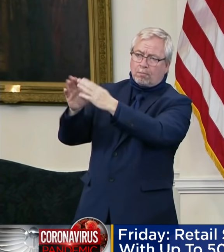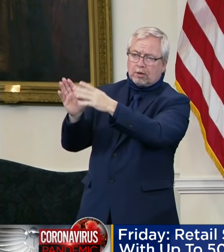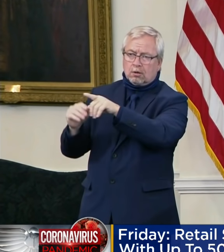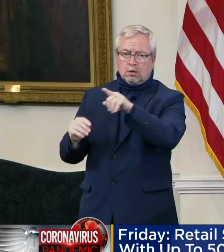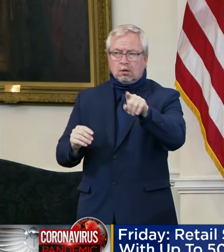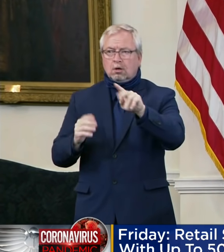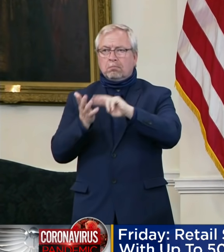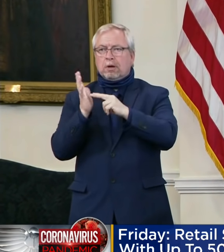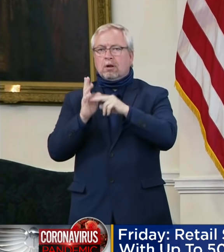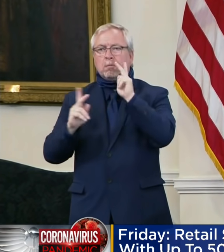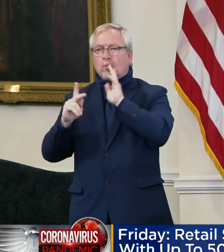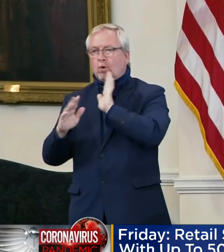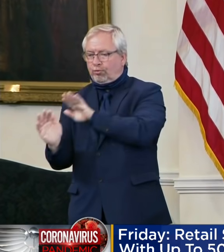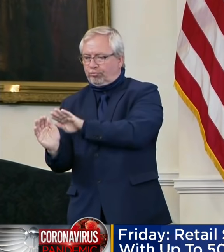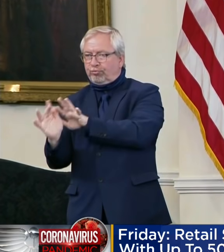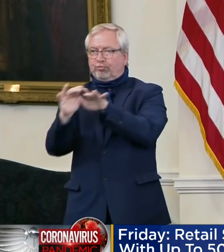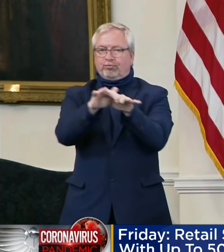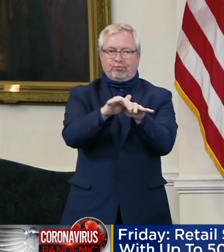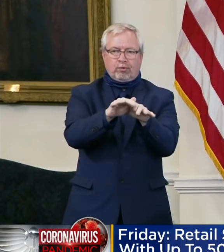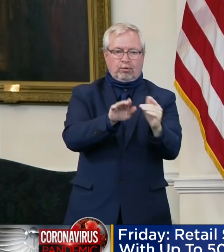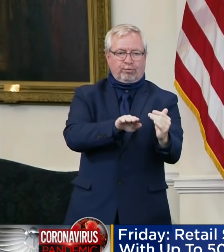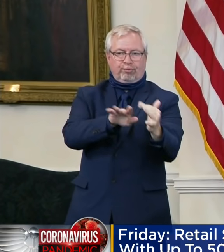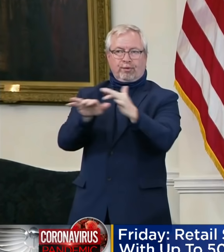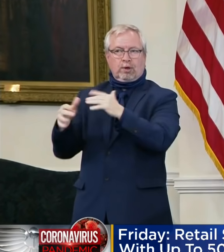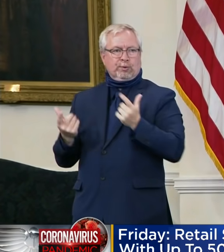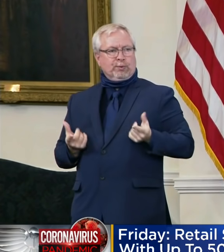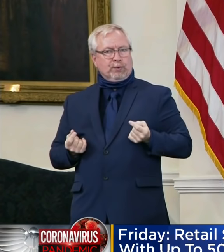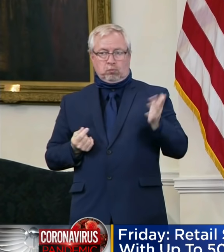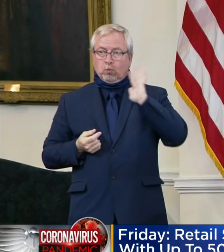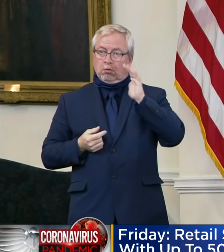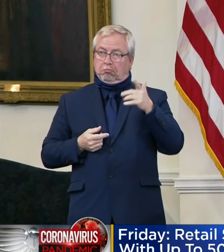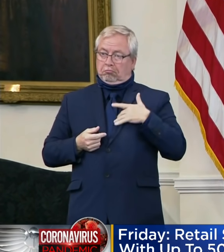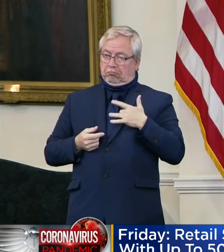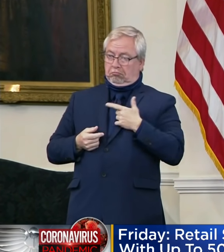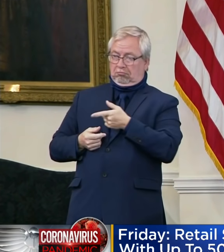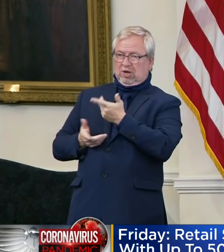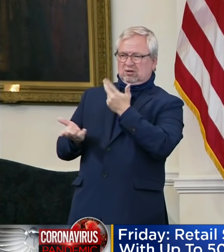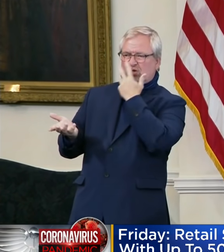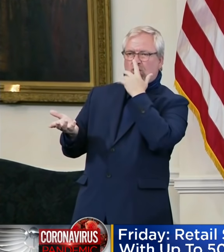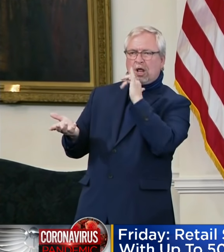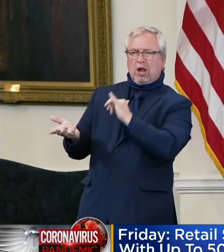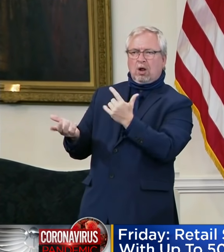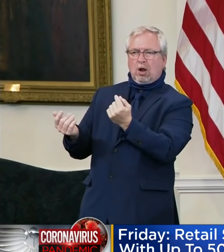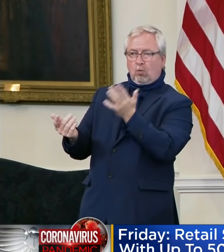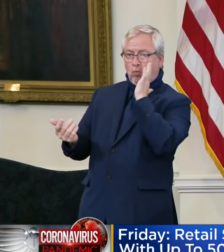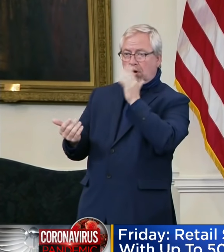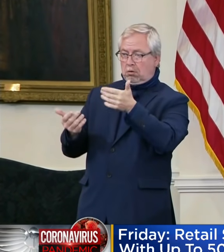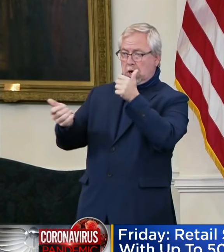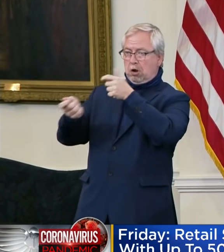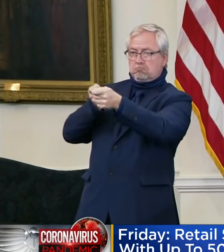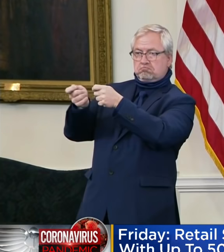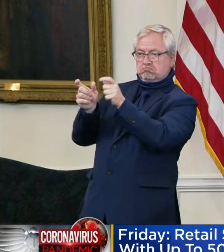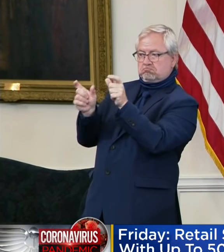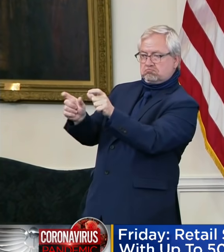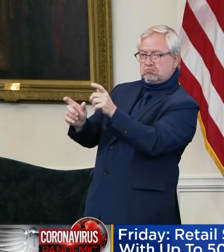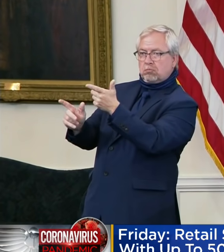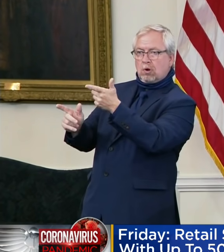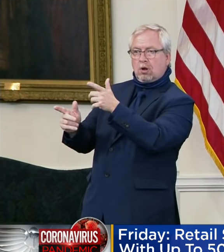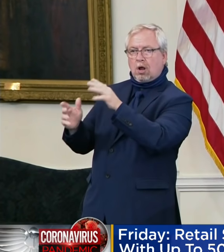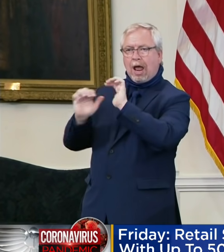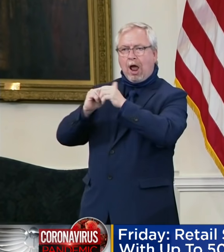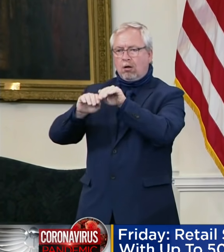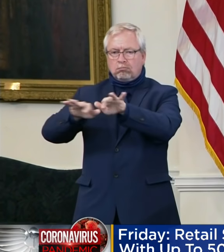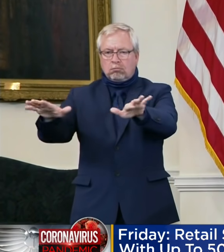this decision? How confident are you going forward that you're going to still be able to keep it under control? Well, they are all